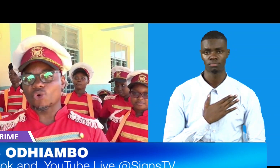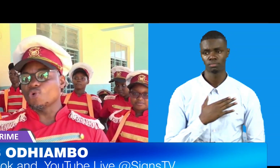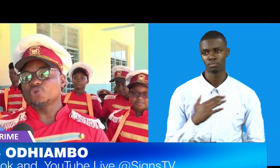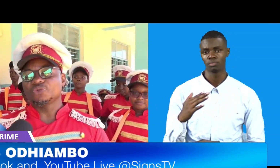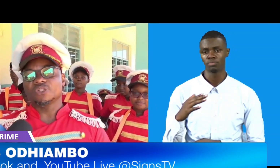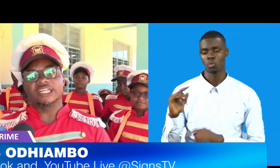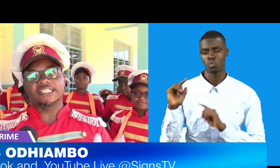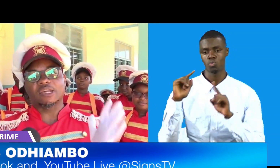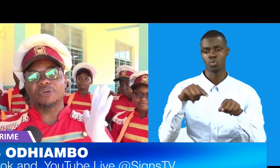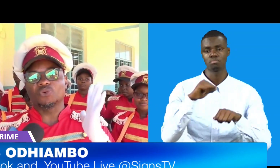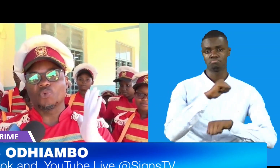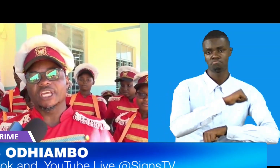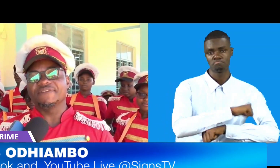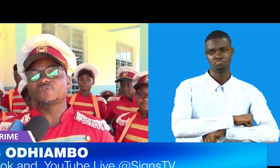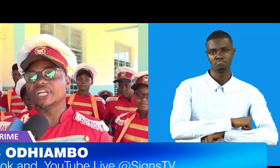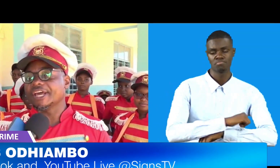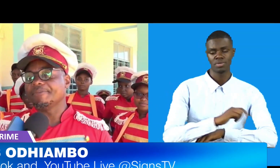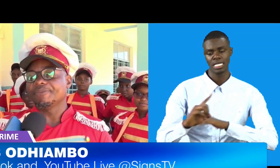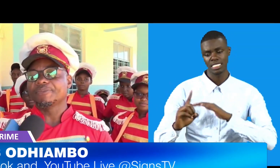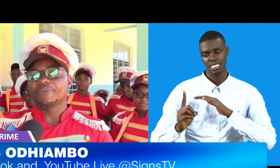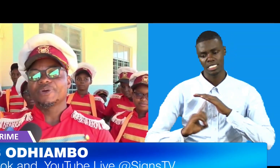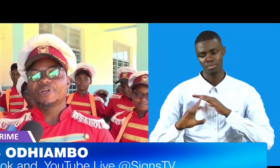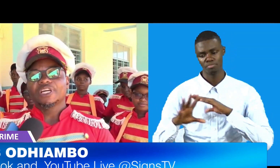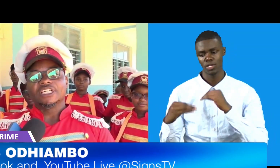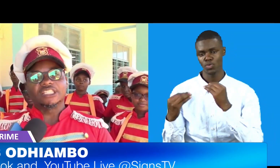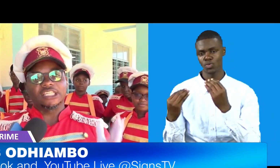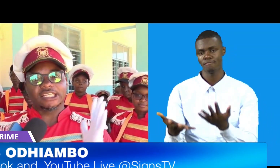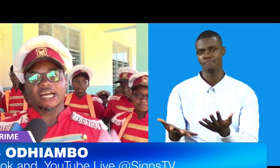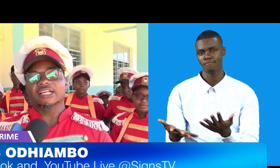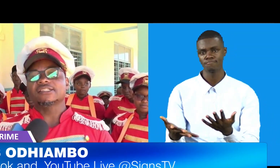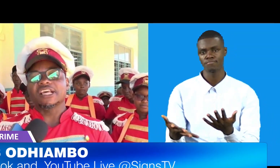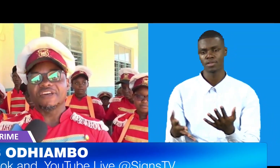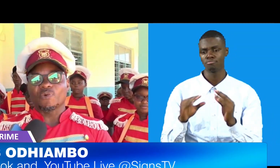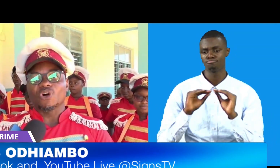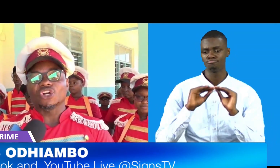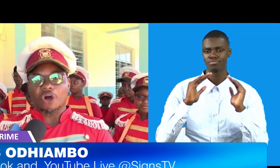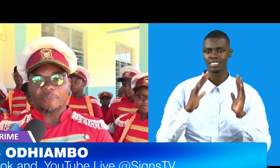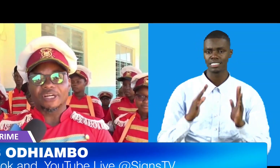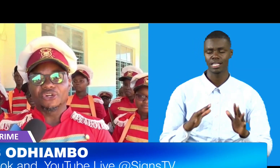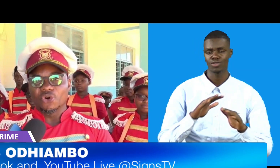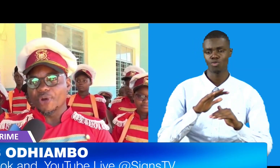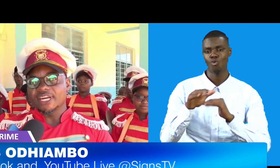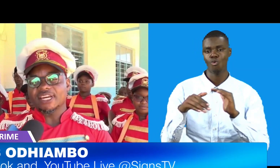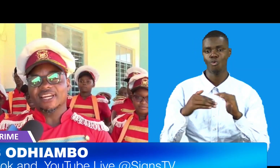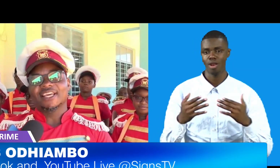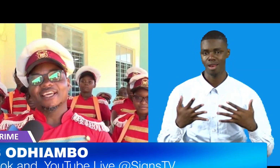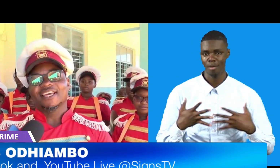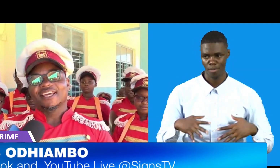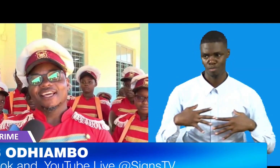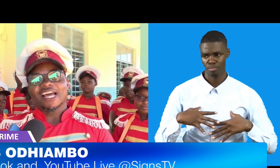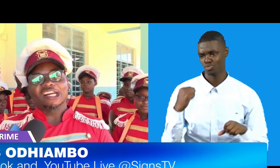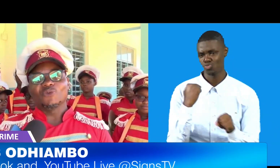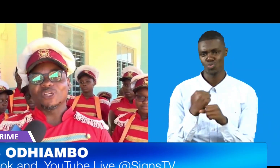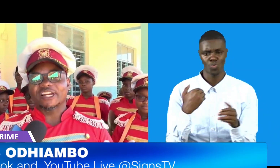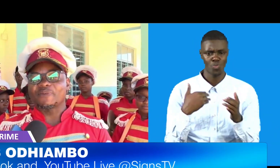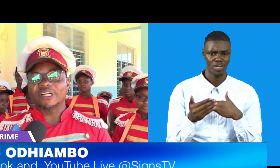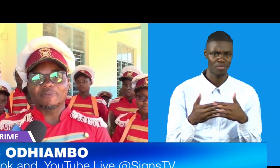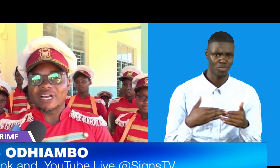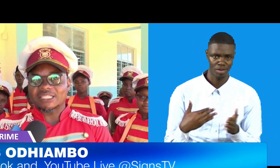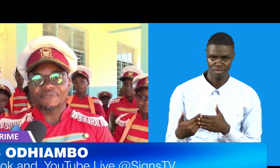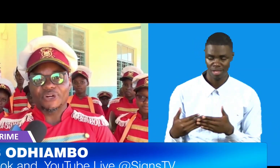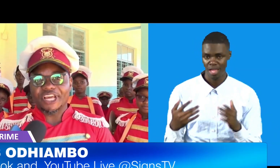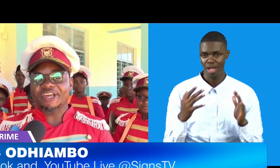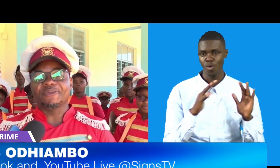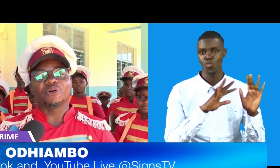attend their school, the discipline we give to them, the teachers, everyone up and doing, and then we